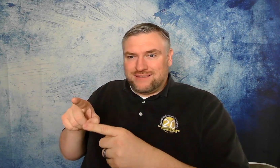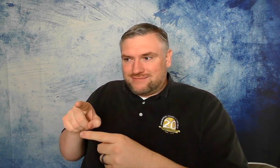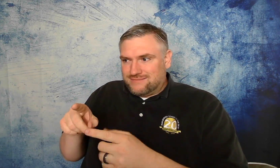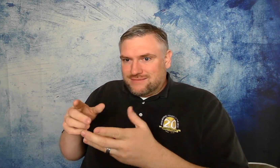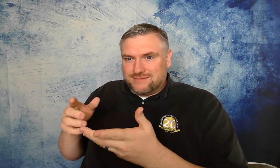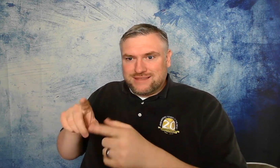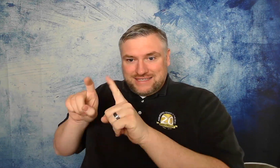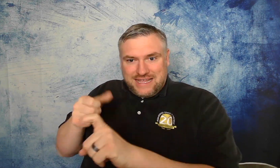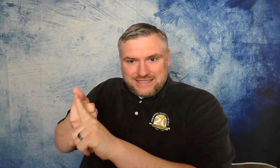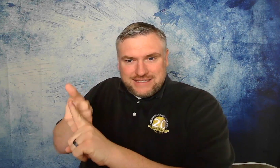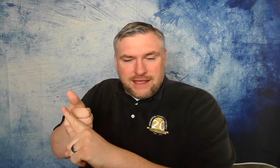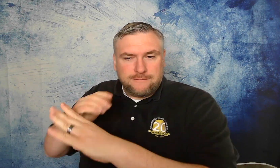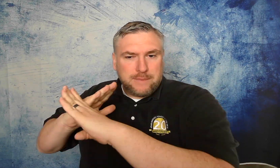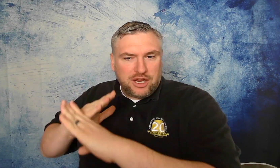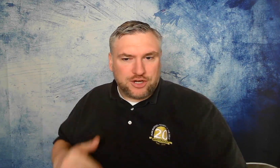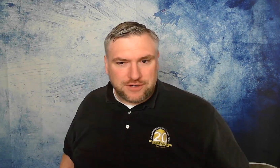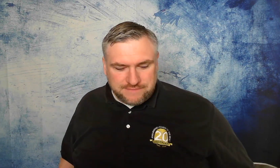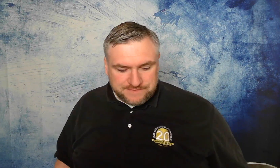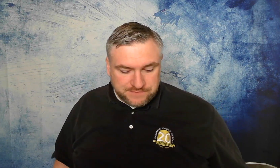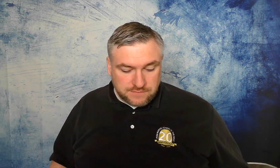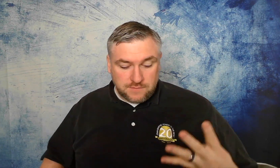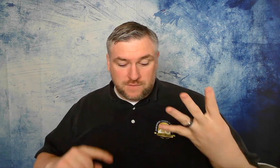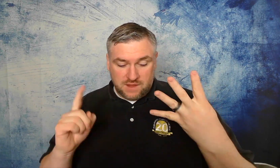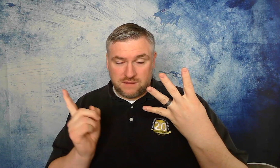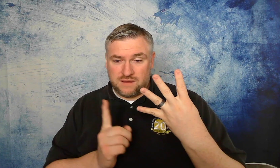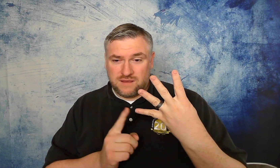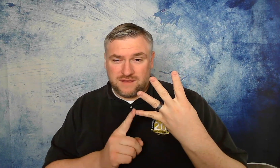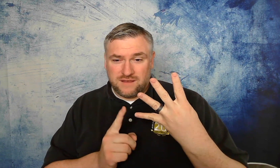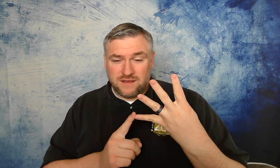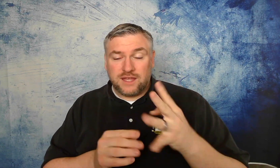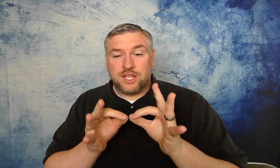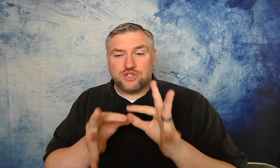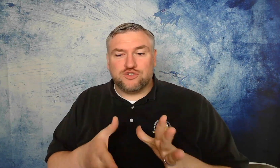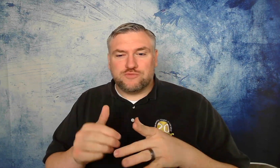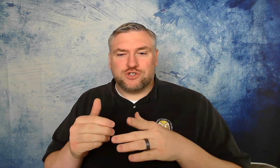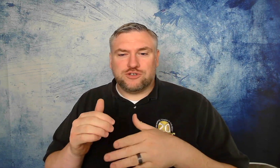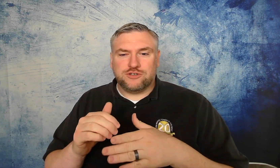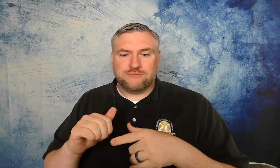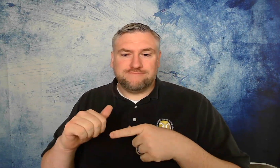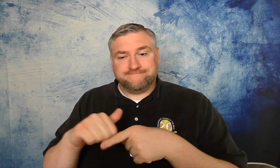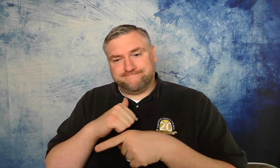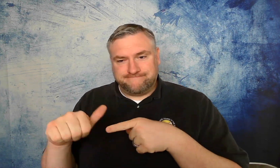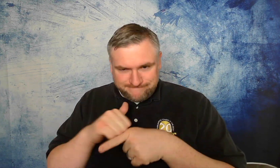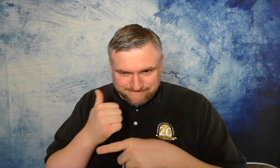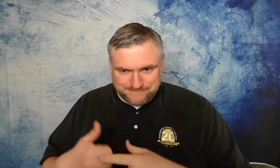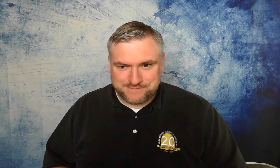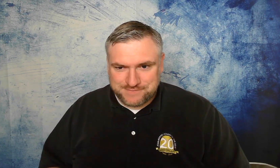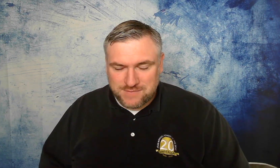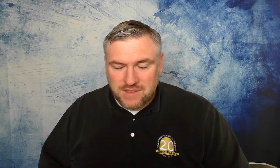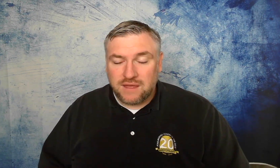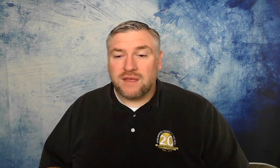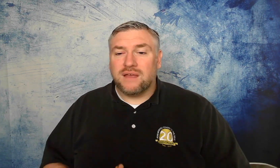to answer the question. We don't want the test to be the barrier. Fourth, interpreter practice.